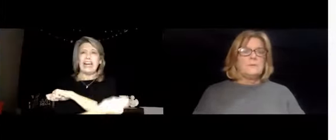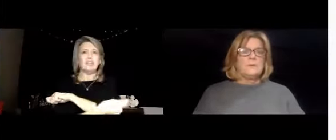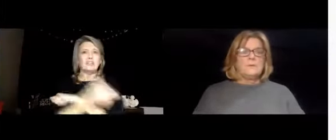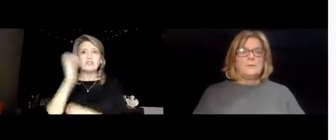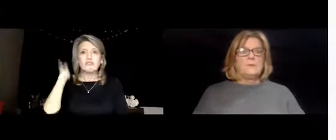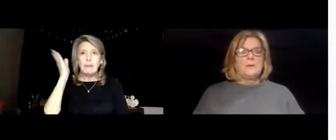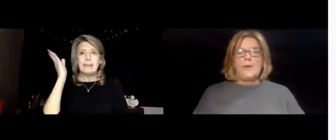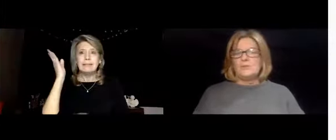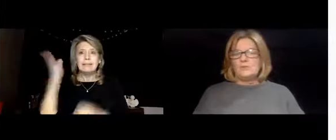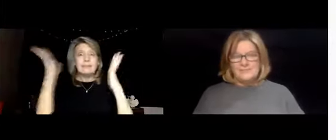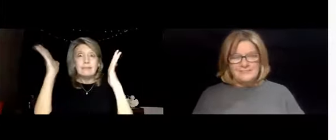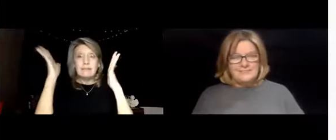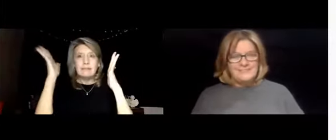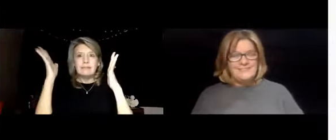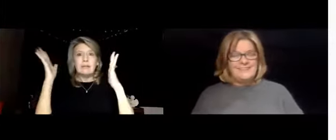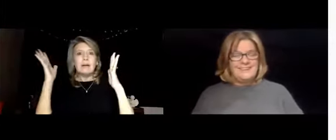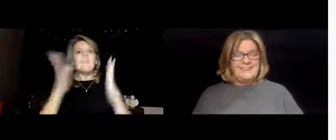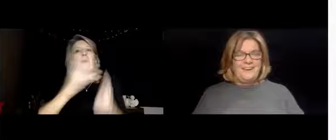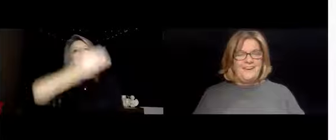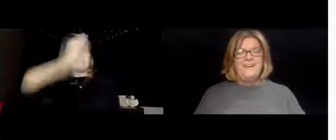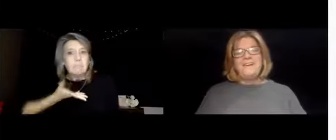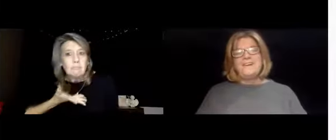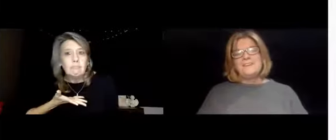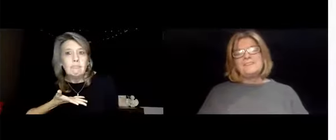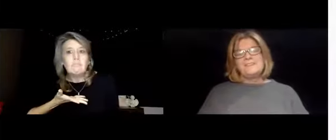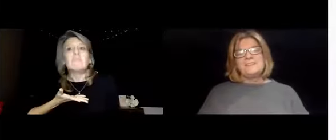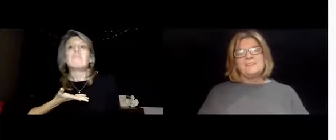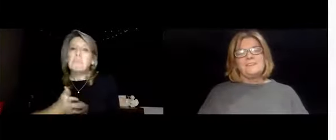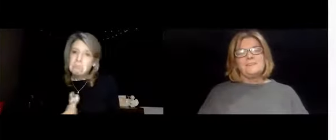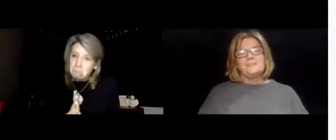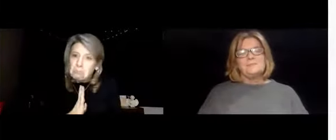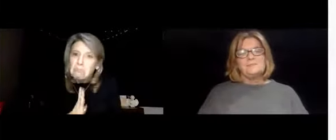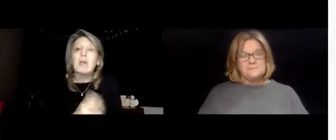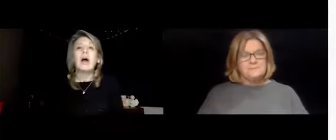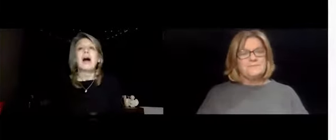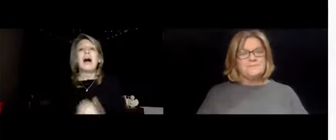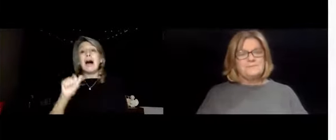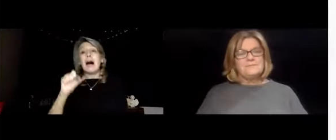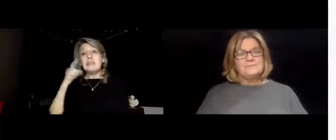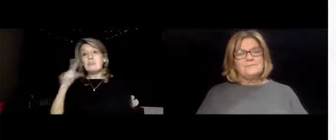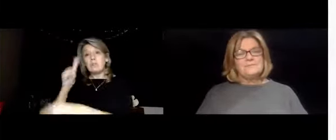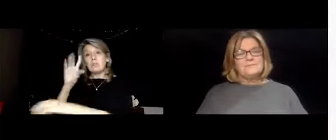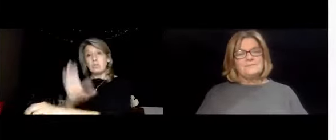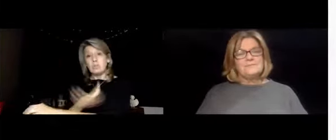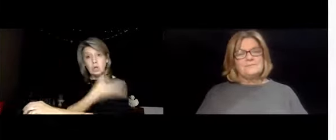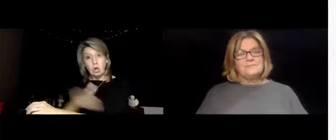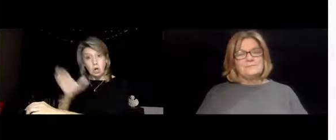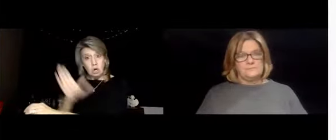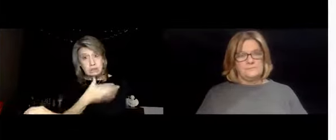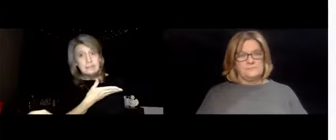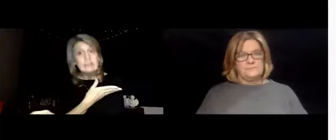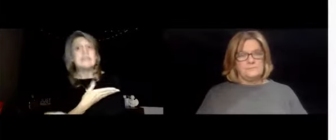then before you know it, they changed their entire sermon. It's like, oh my gosh. So they let me know, and that's fine. That's all